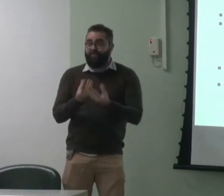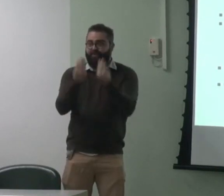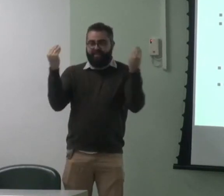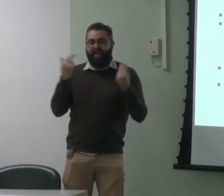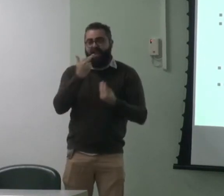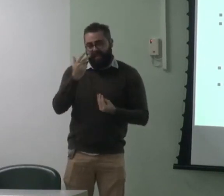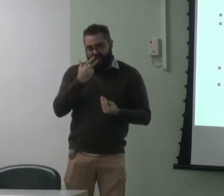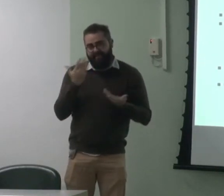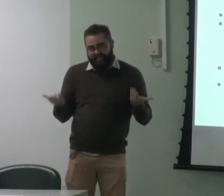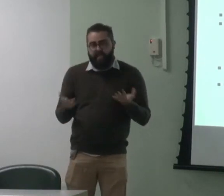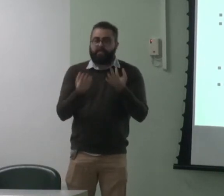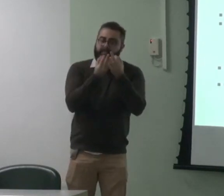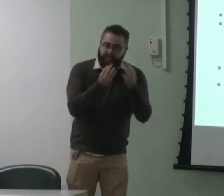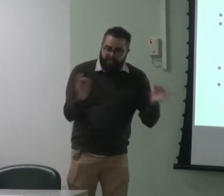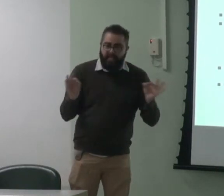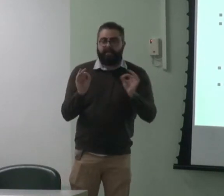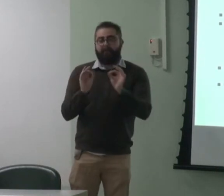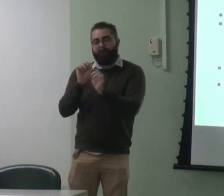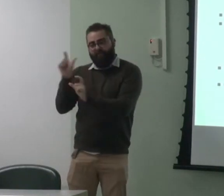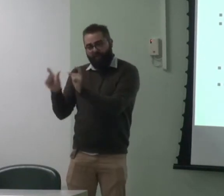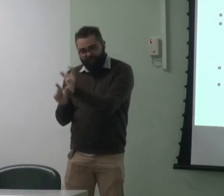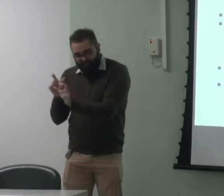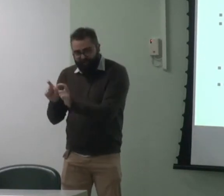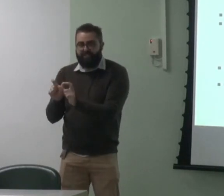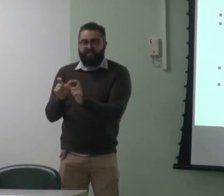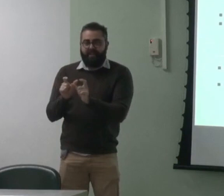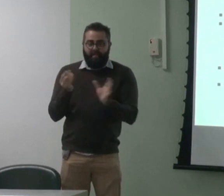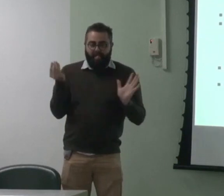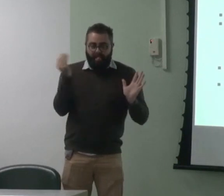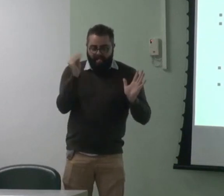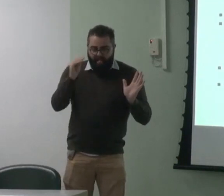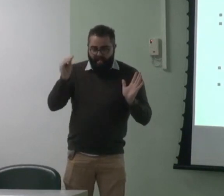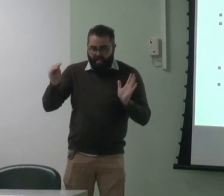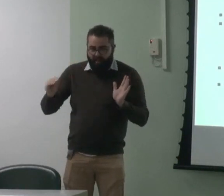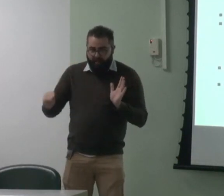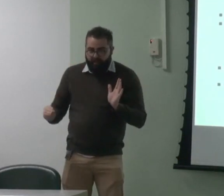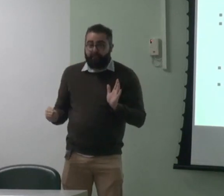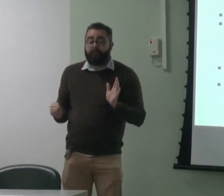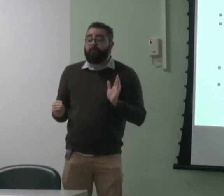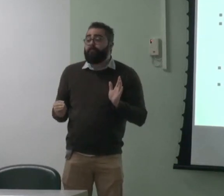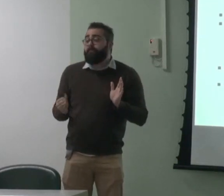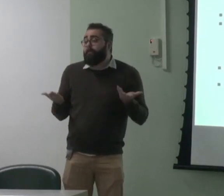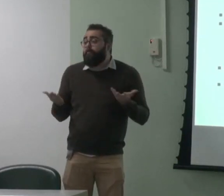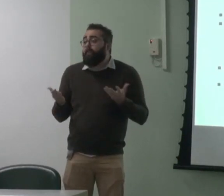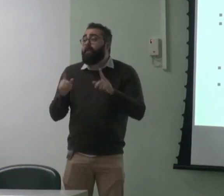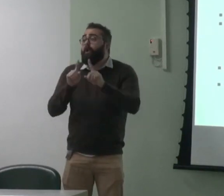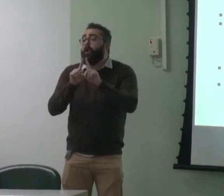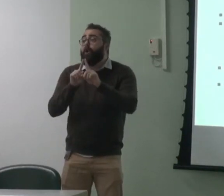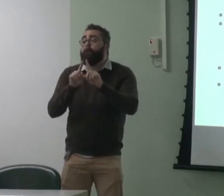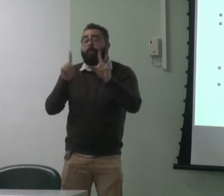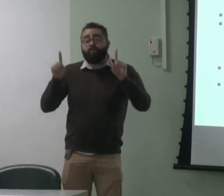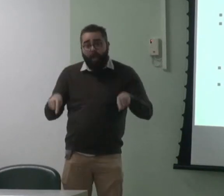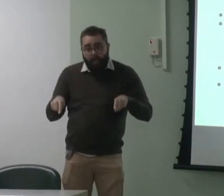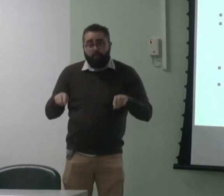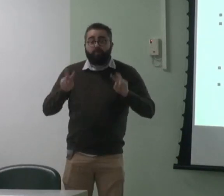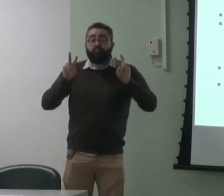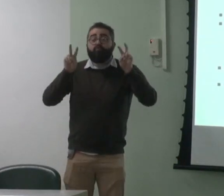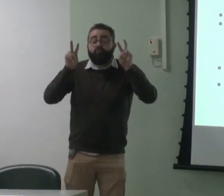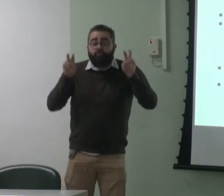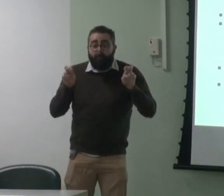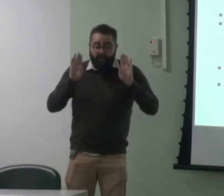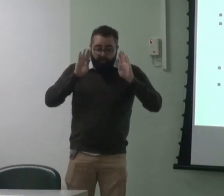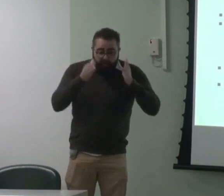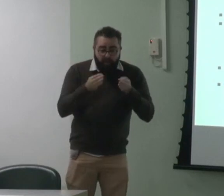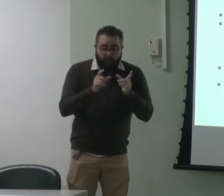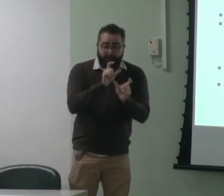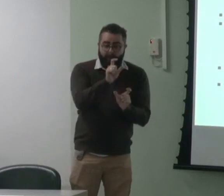syntax and morphology in his Universal Dependencies project, and I will now just focus on morphology and broaden the